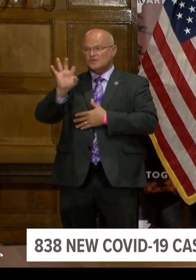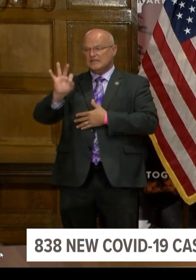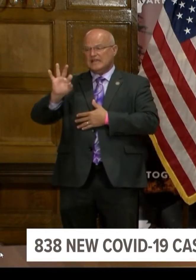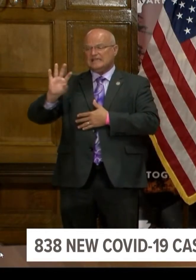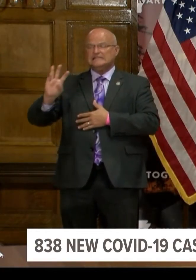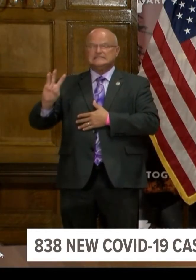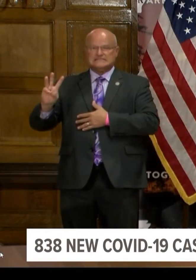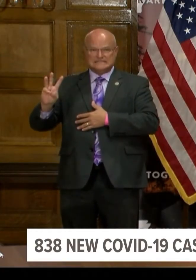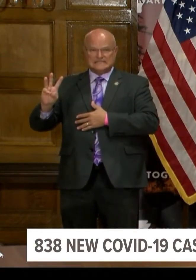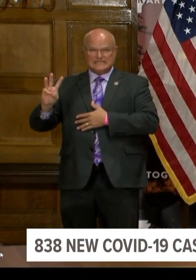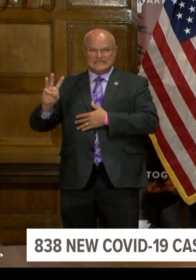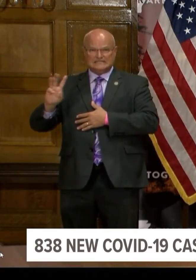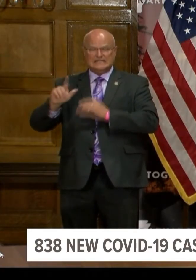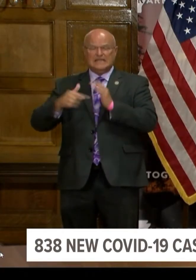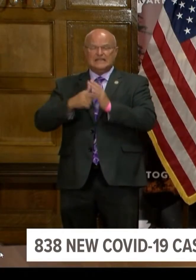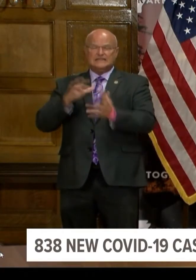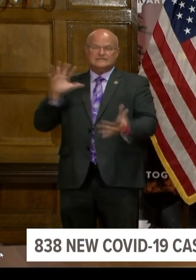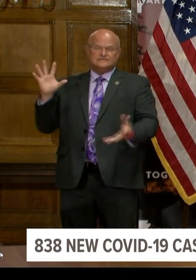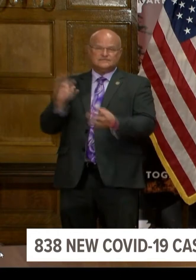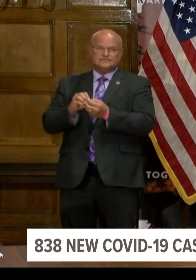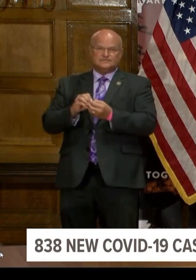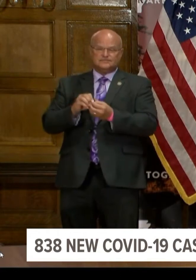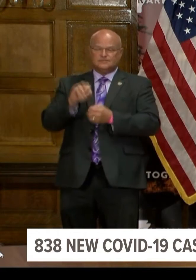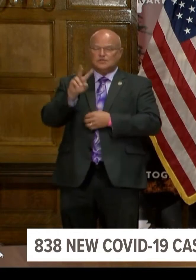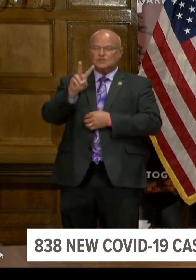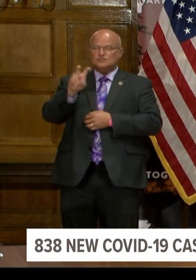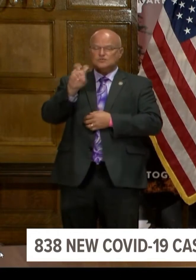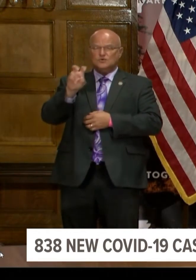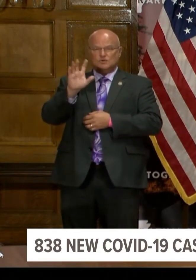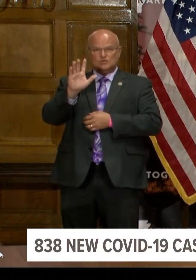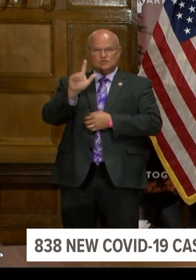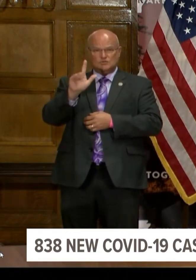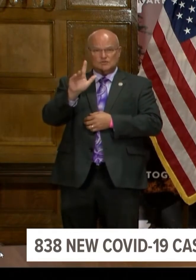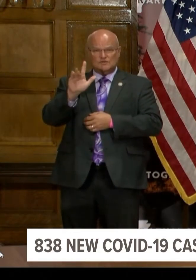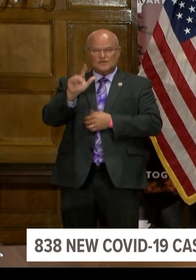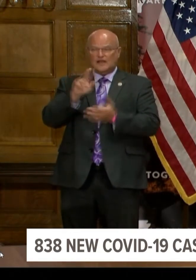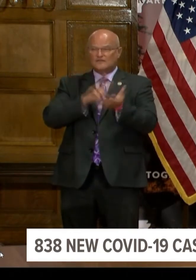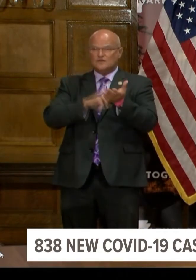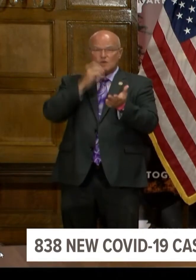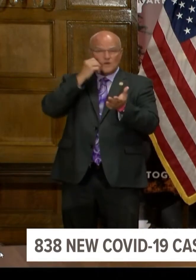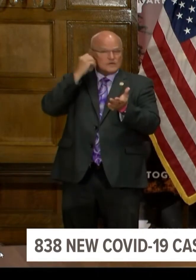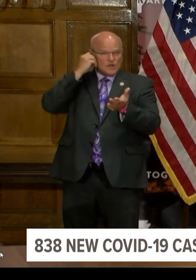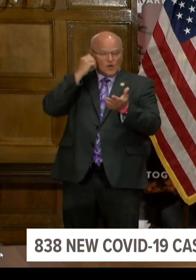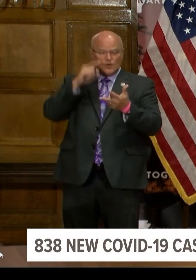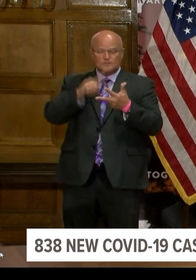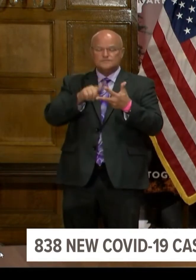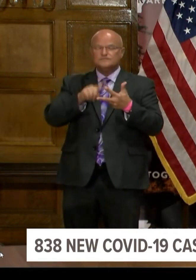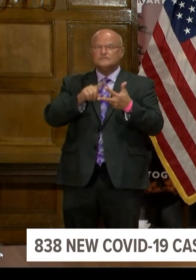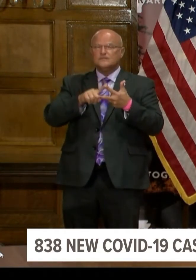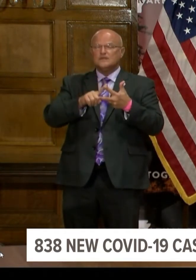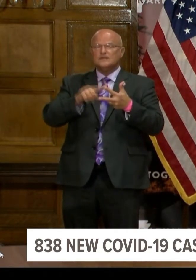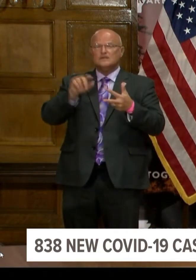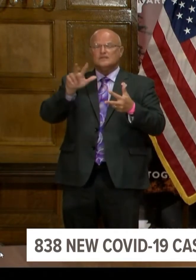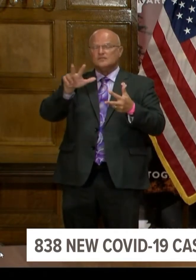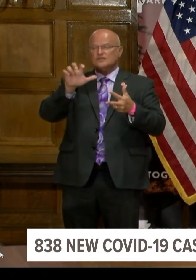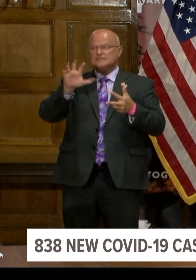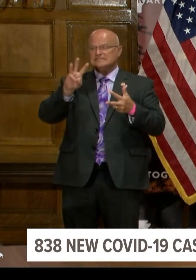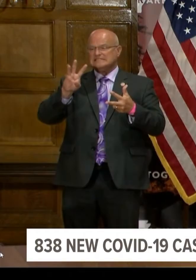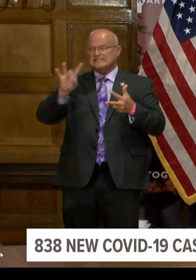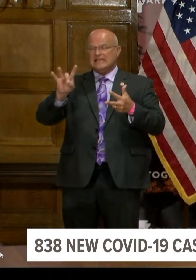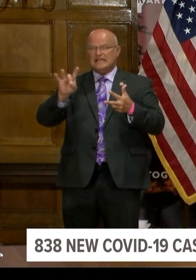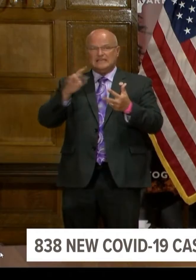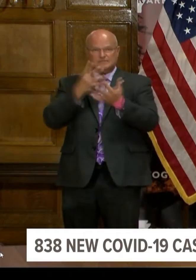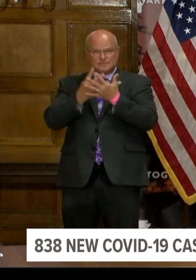5,496. And this is comprised by 225 from nursing homes, 668 from correctional